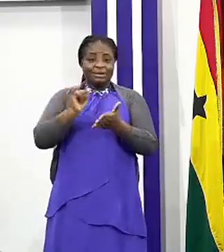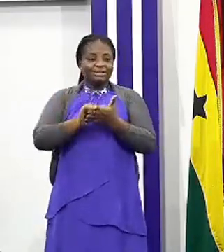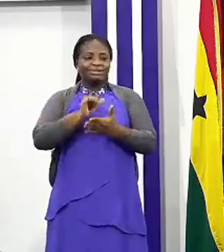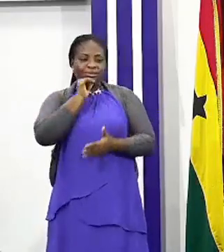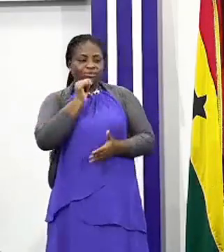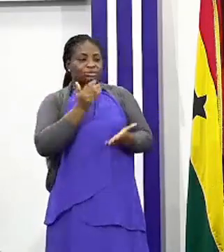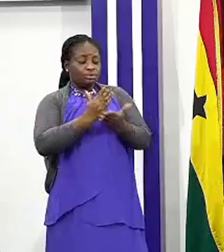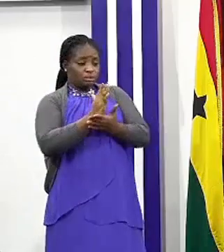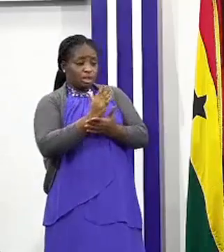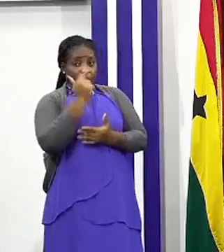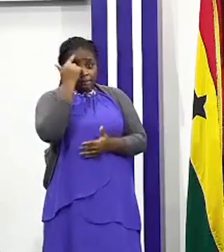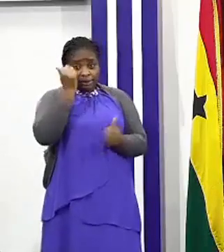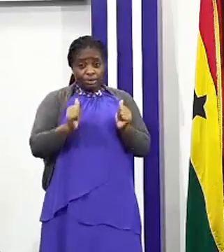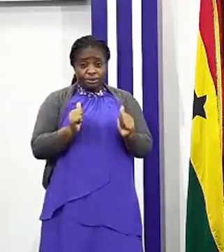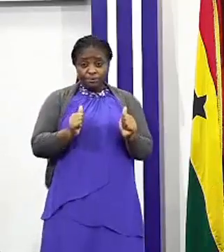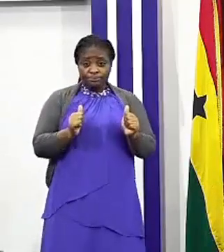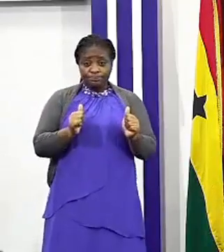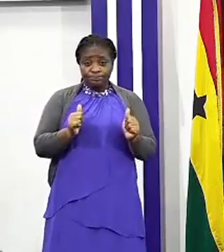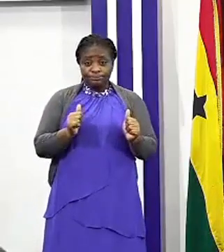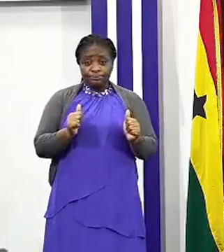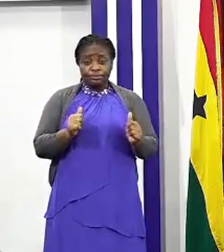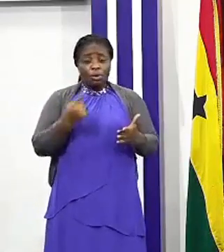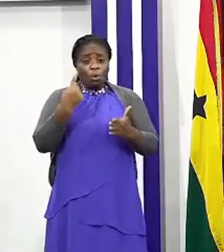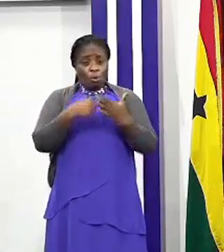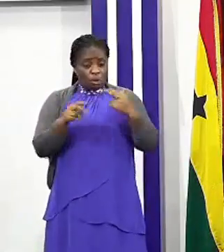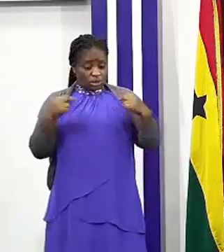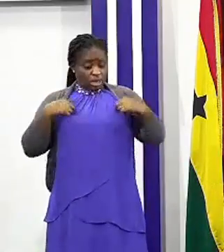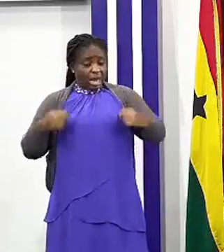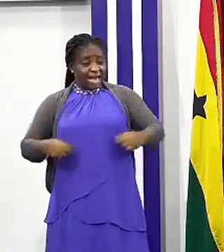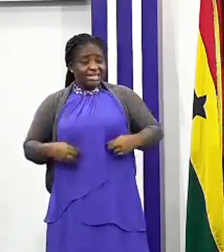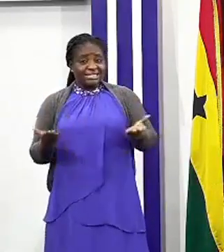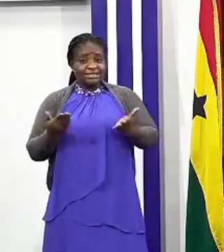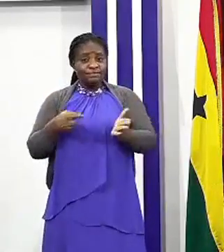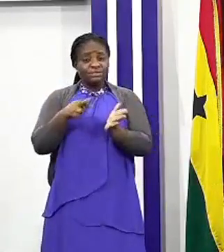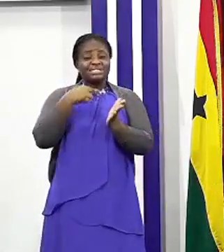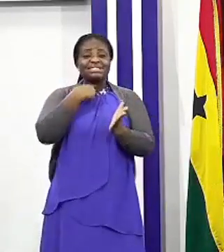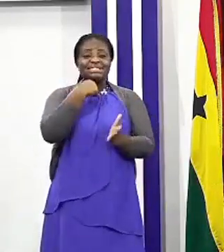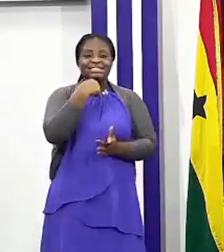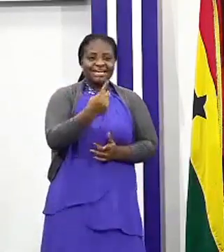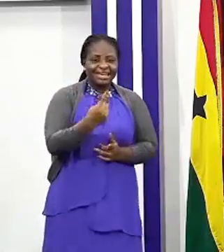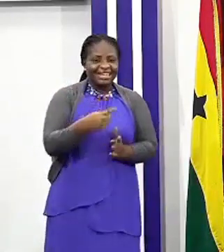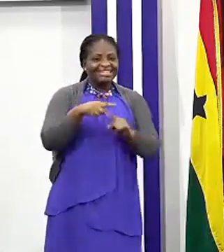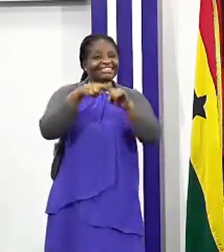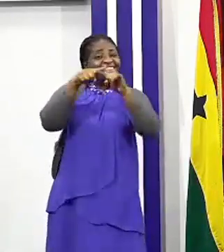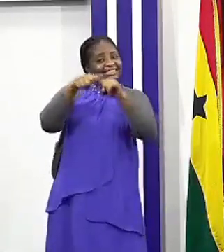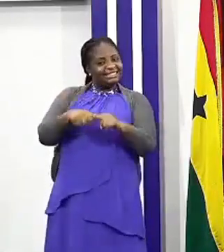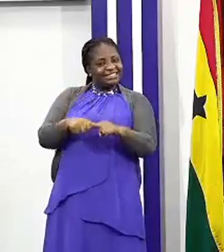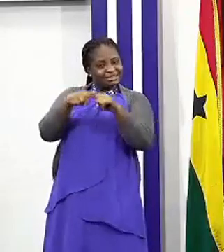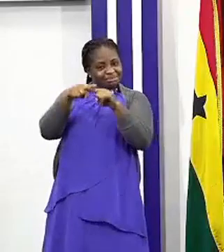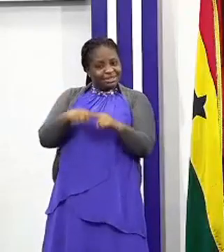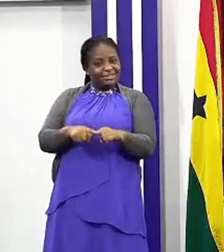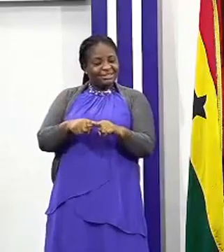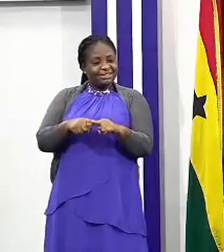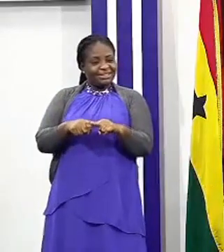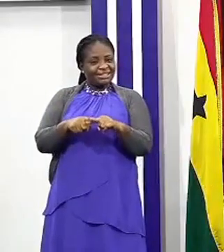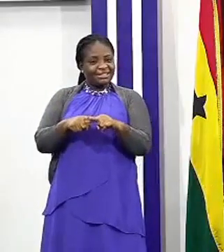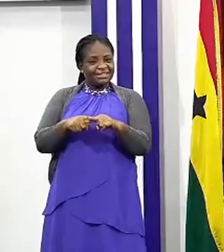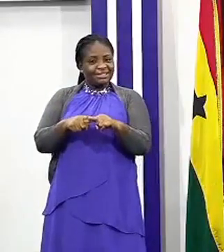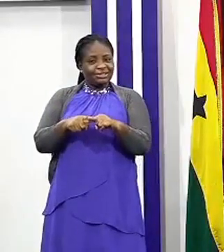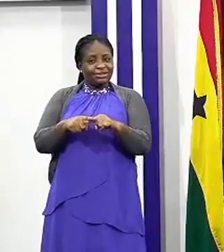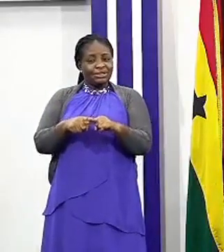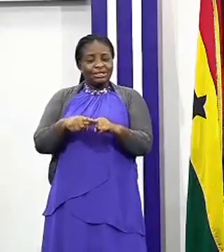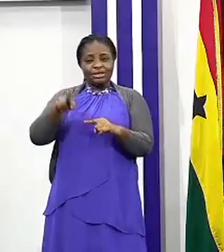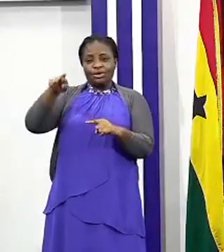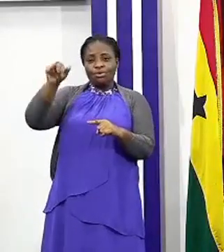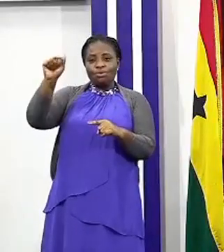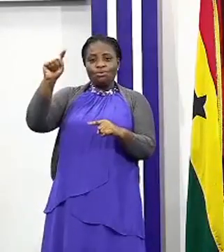correct. Because what the Ghana Health Service reports is actually dependent on the rate